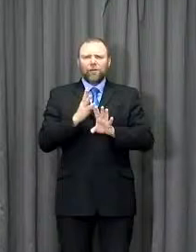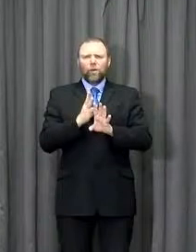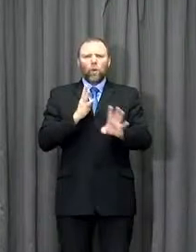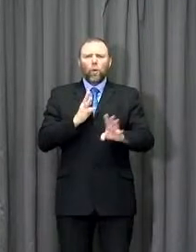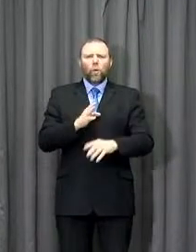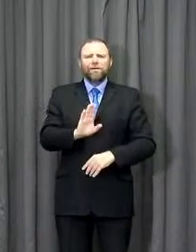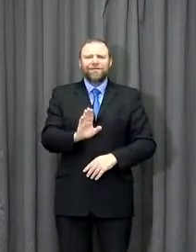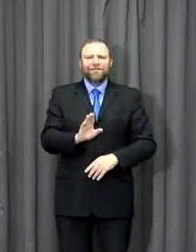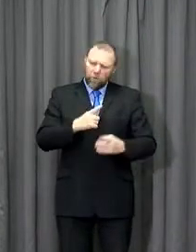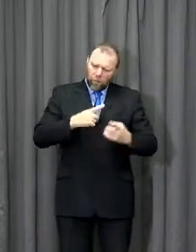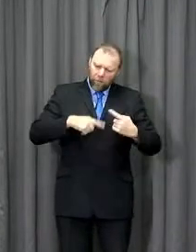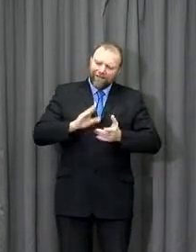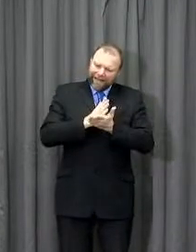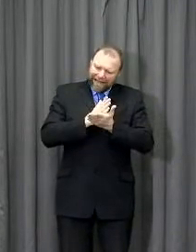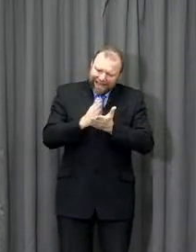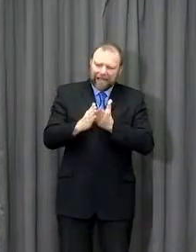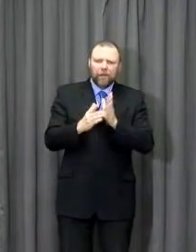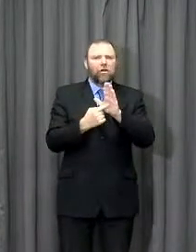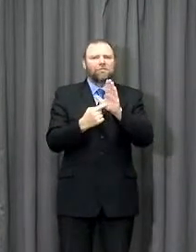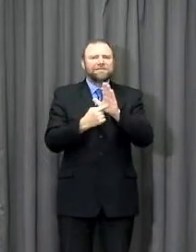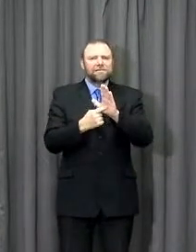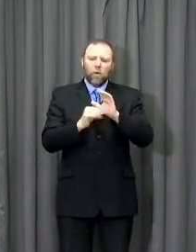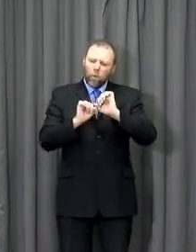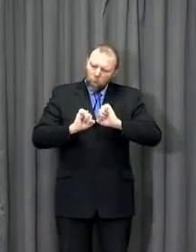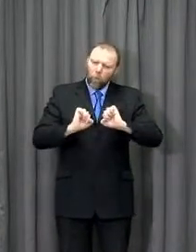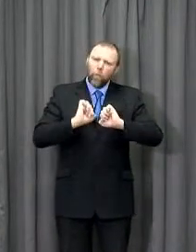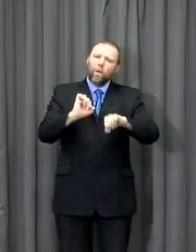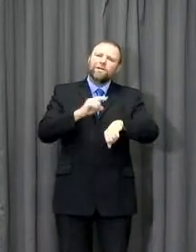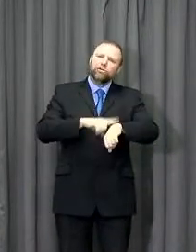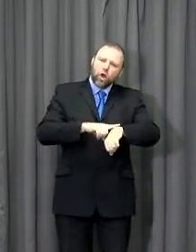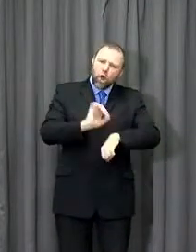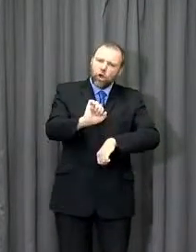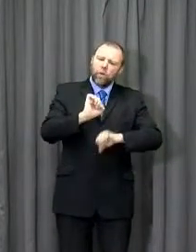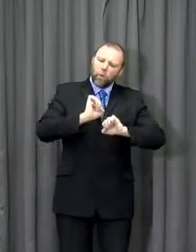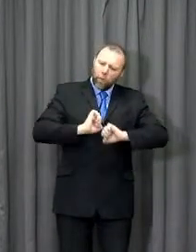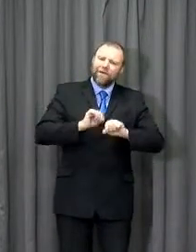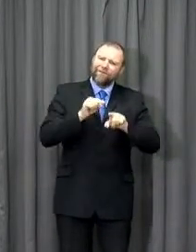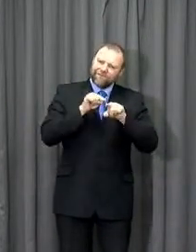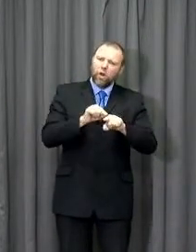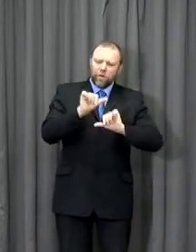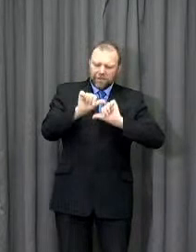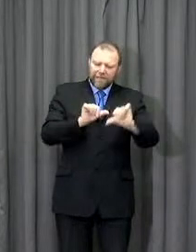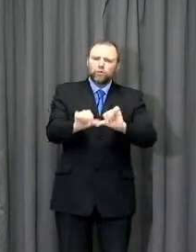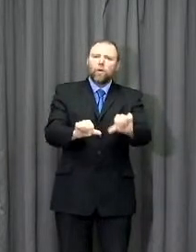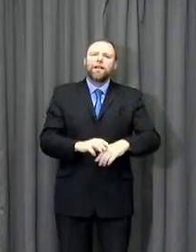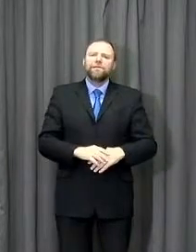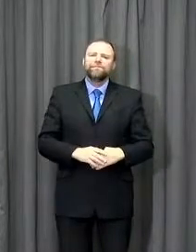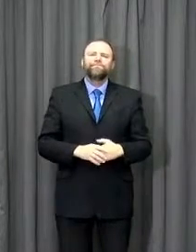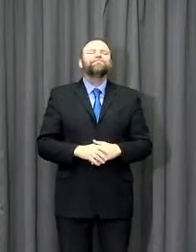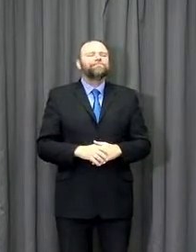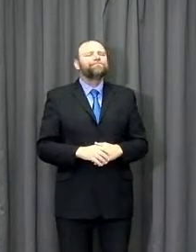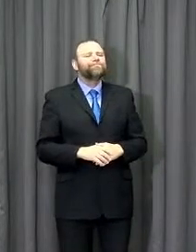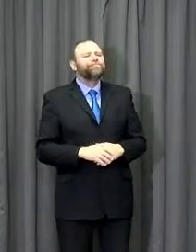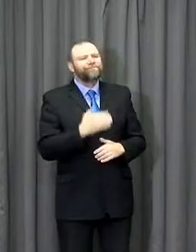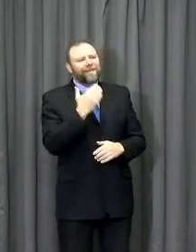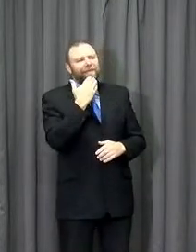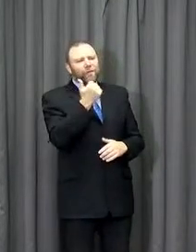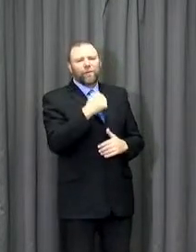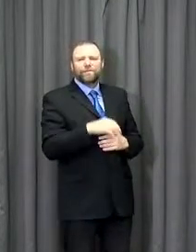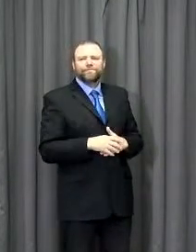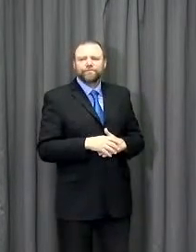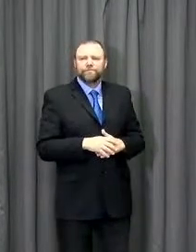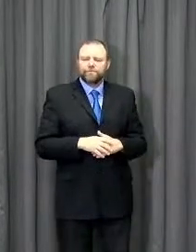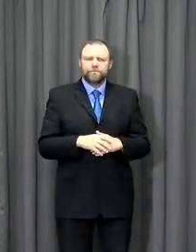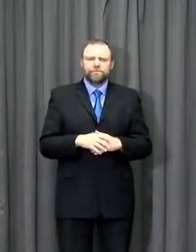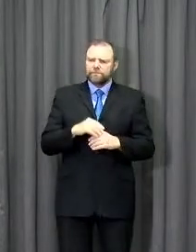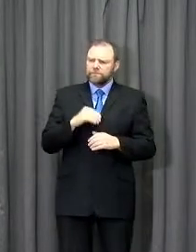priority. We should wait our turn. We should get vaccinated according to that schedule. Thanks very much, Alan. And I